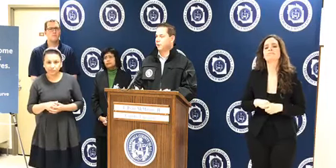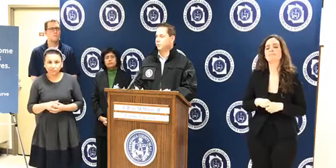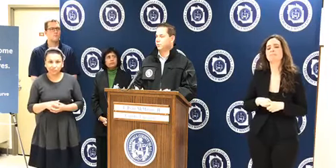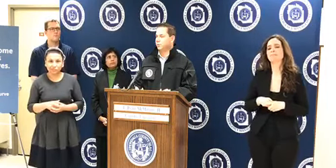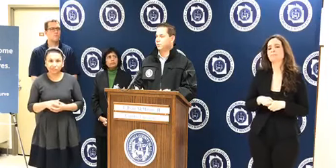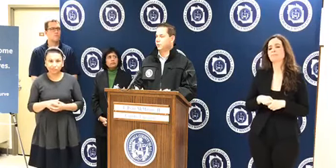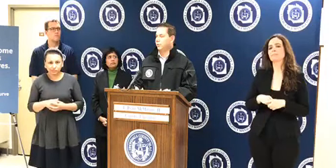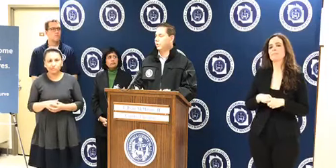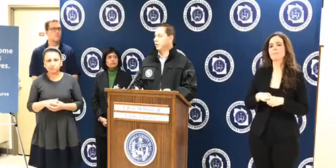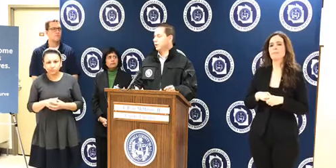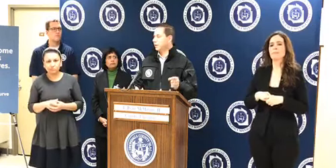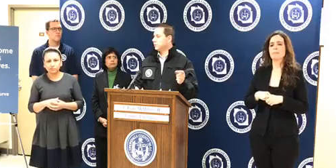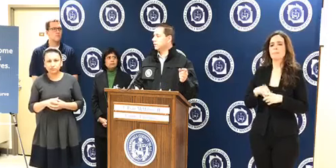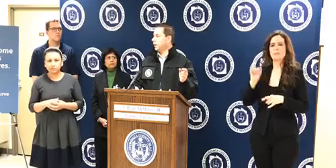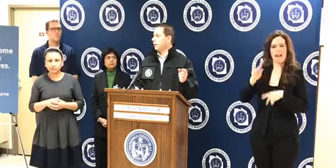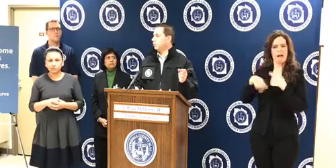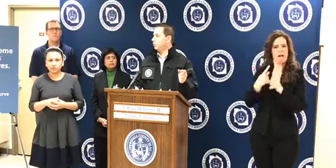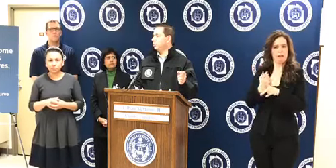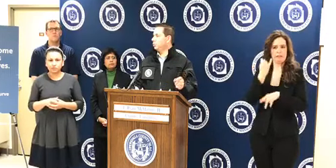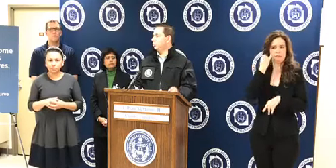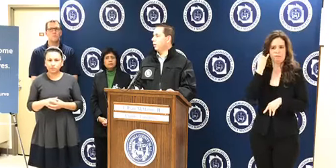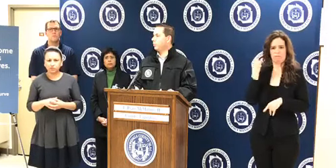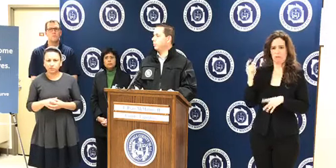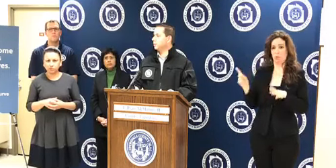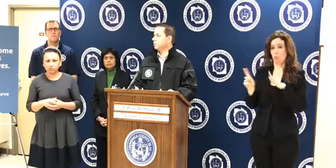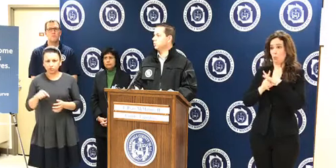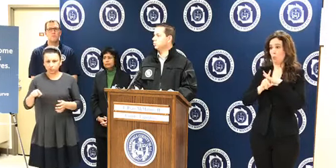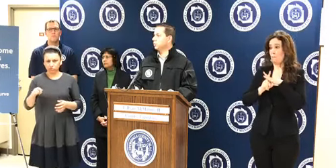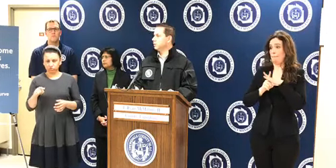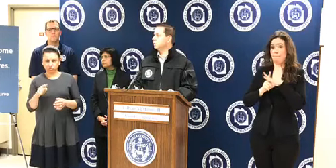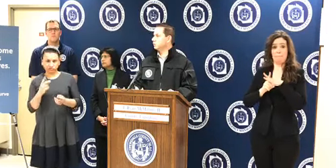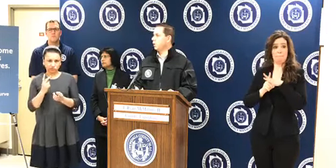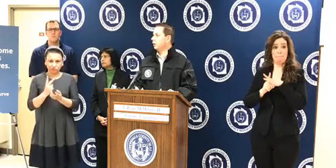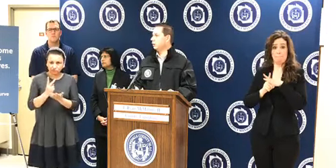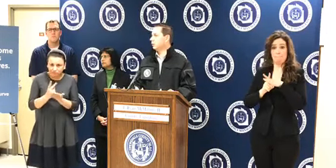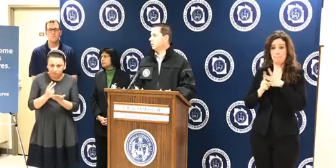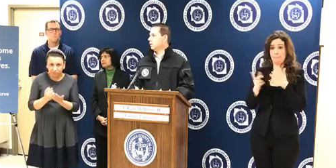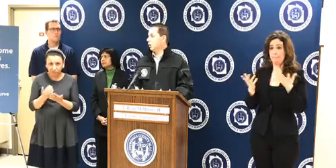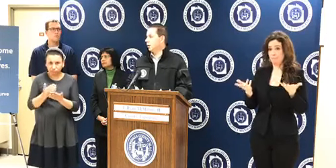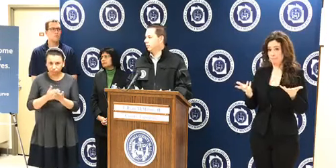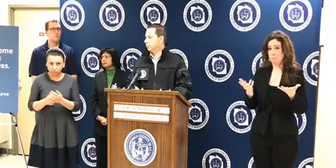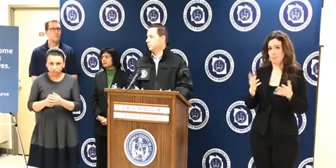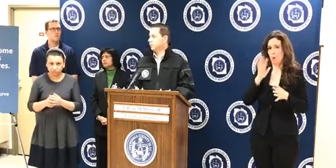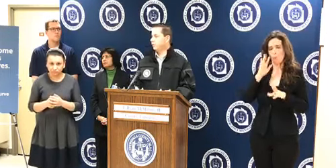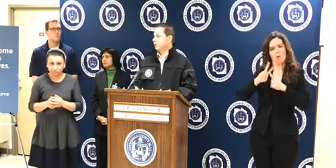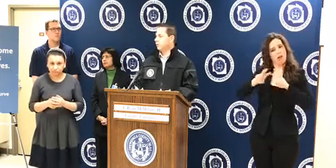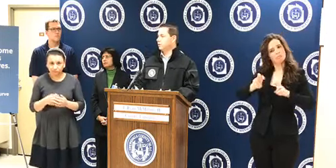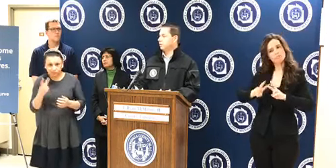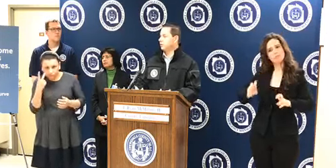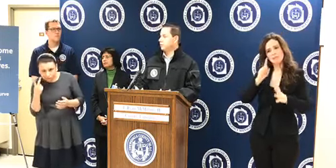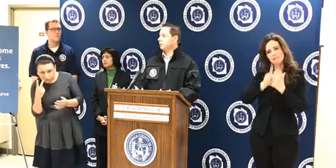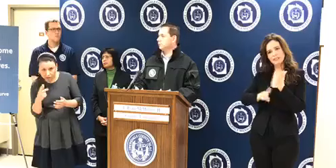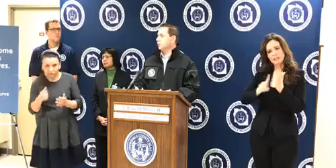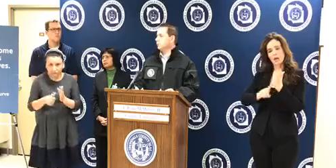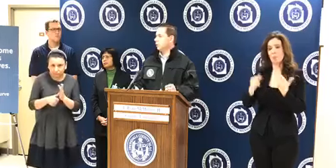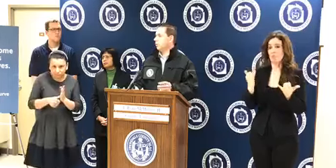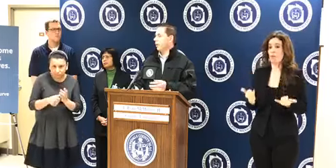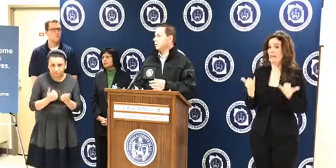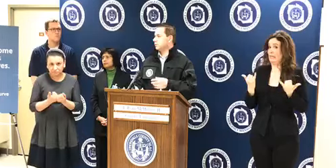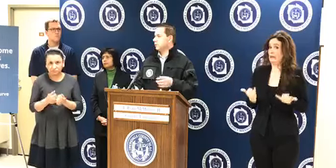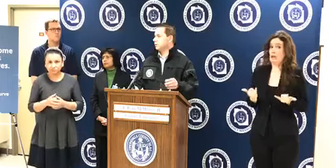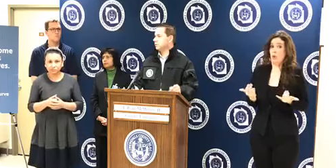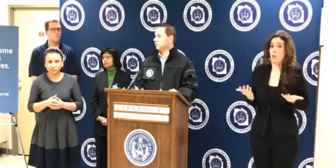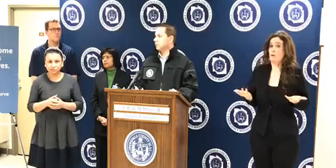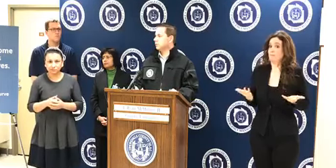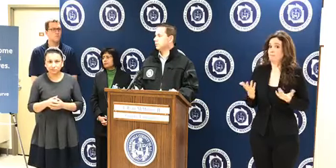that type of, if we get a case like that, we'll be probably making similar pleas, right? So far, the investigation with our